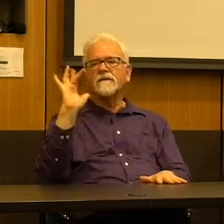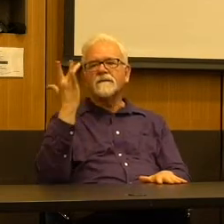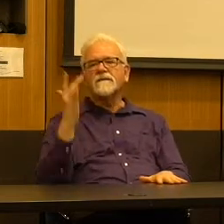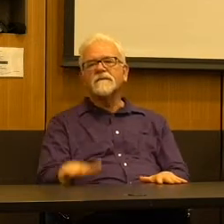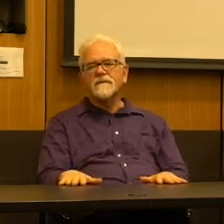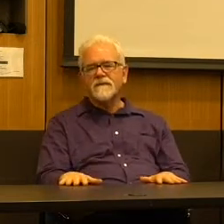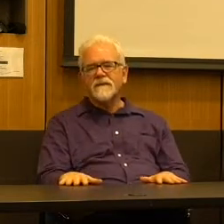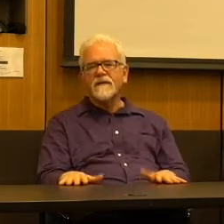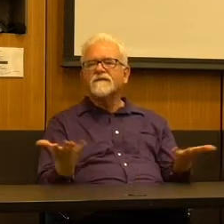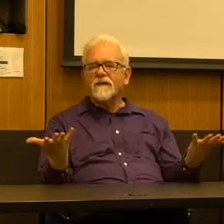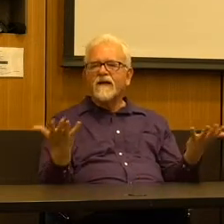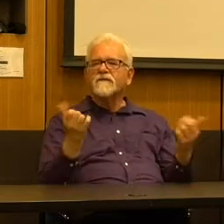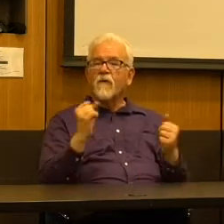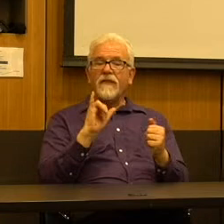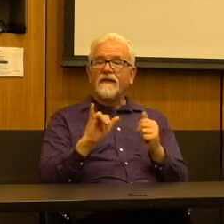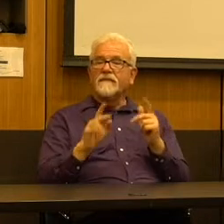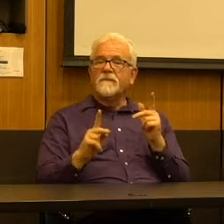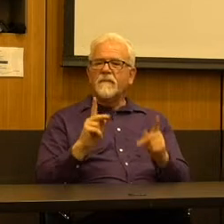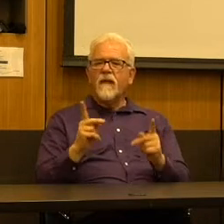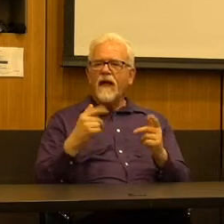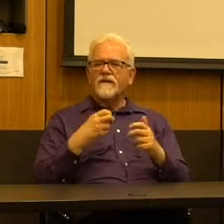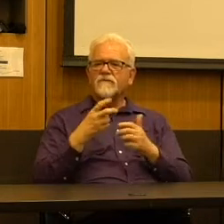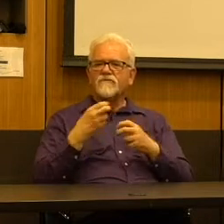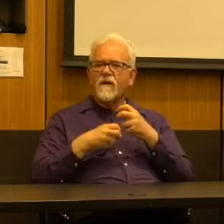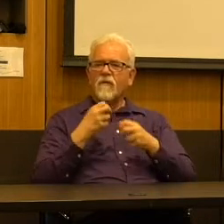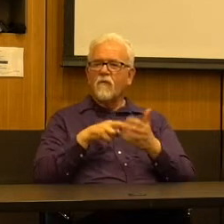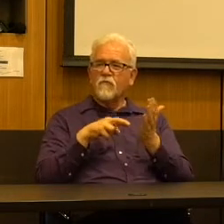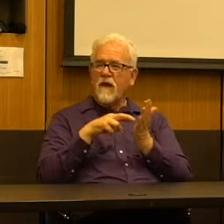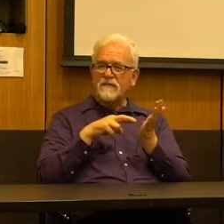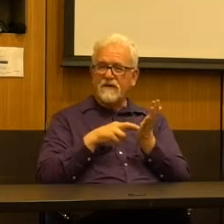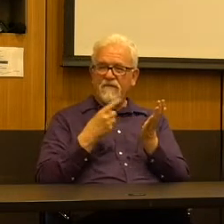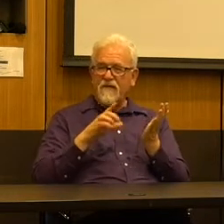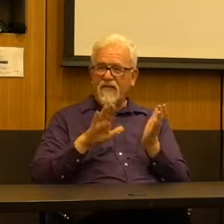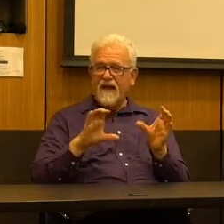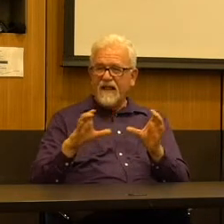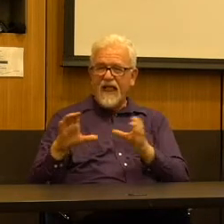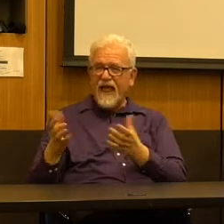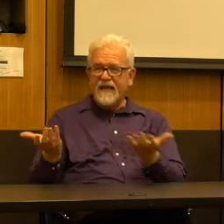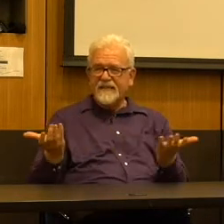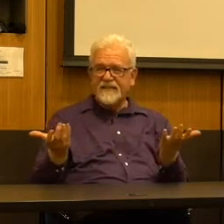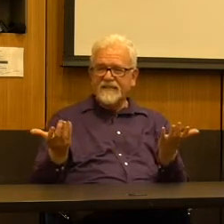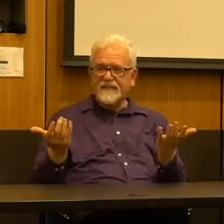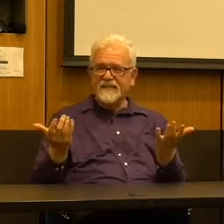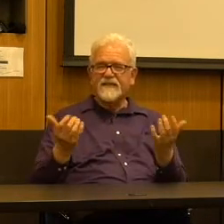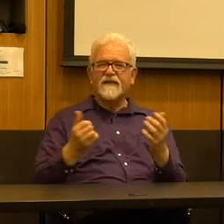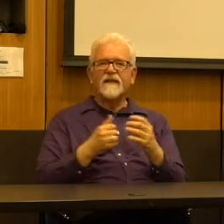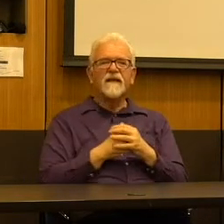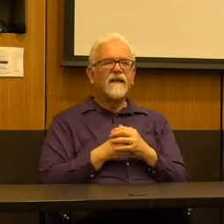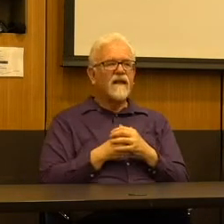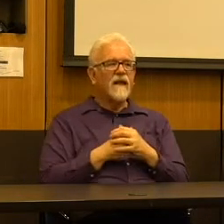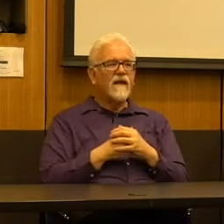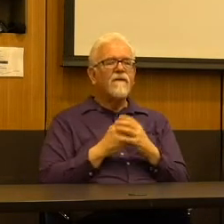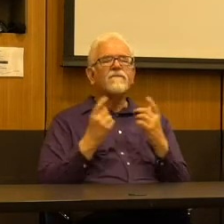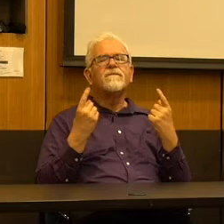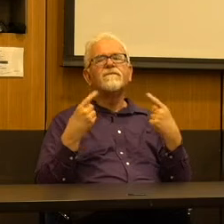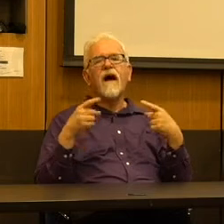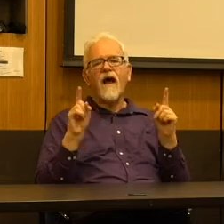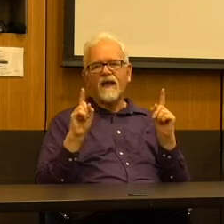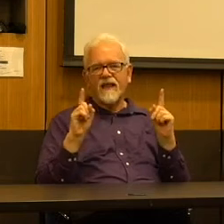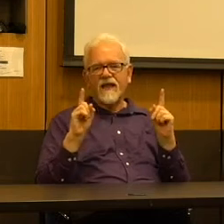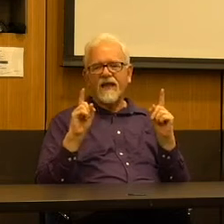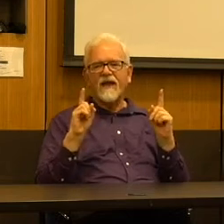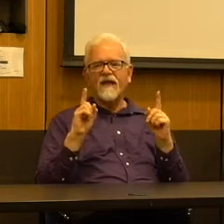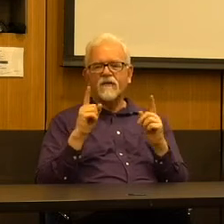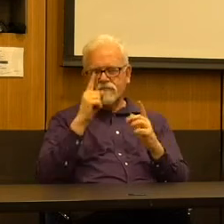And so these people had trouble registering even for their own classes. And just finally, to bring this